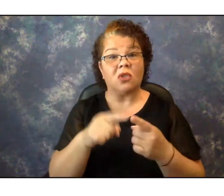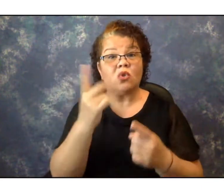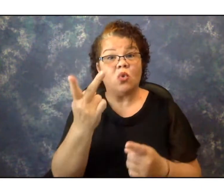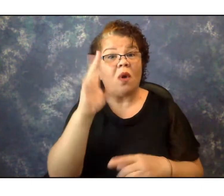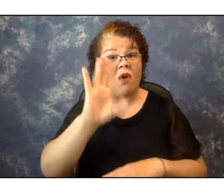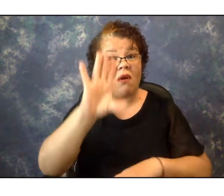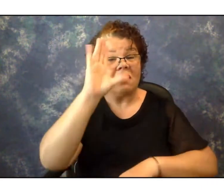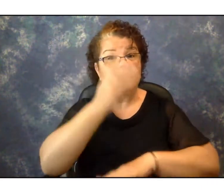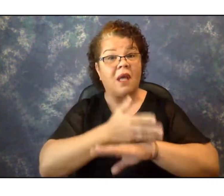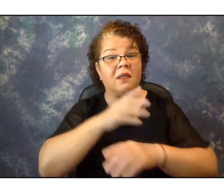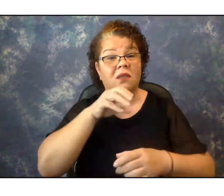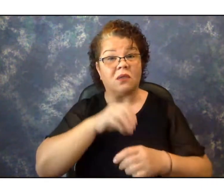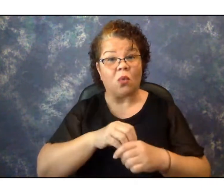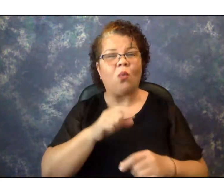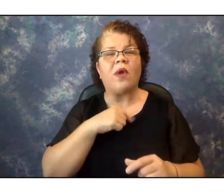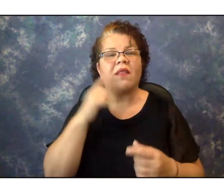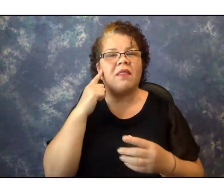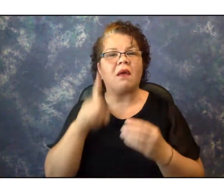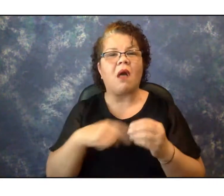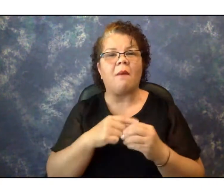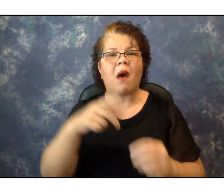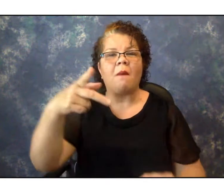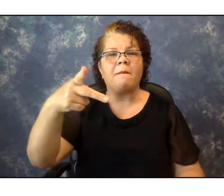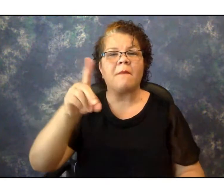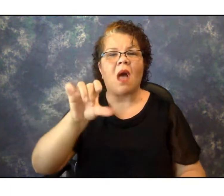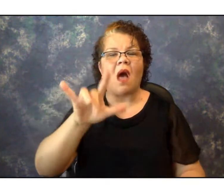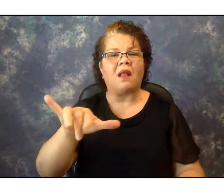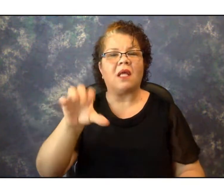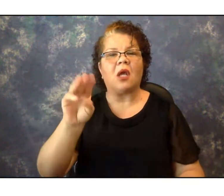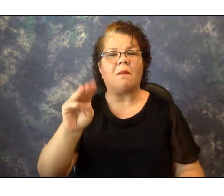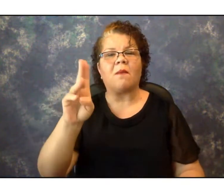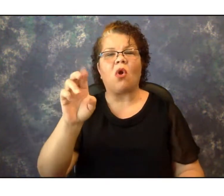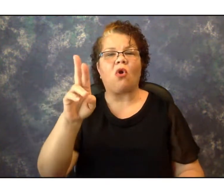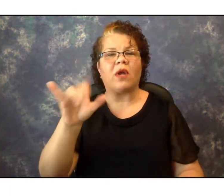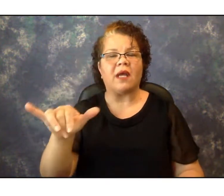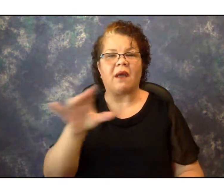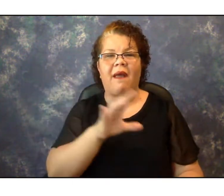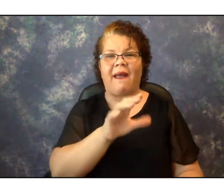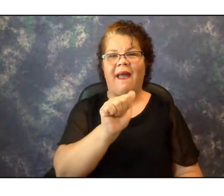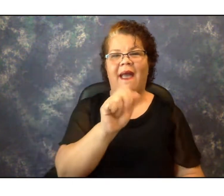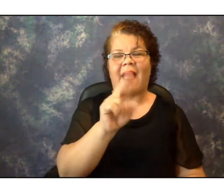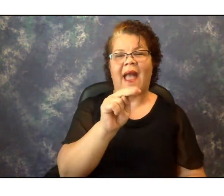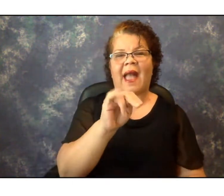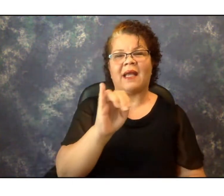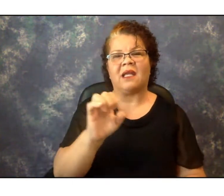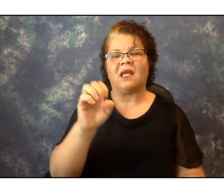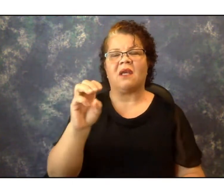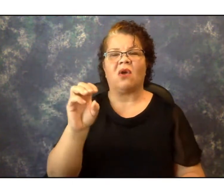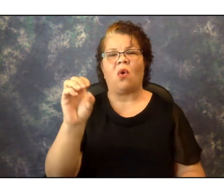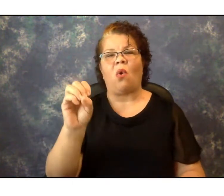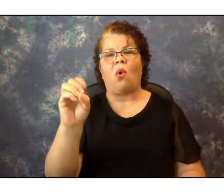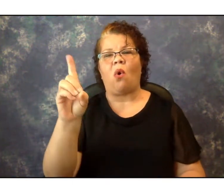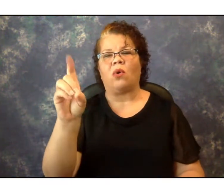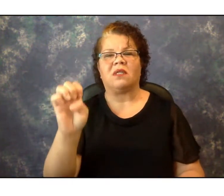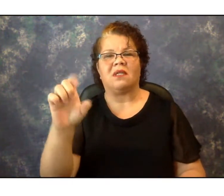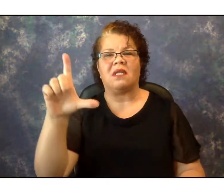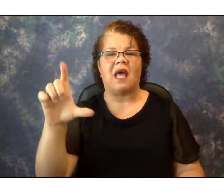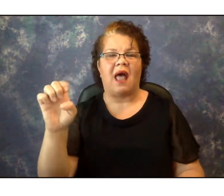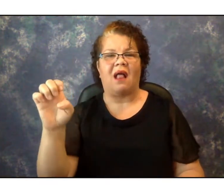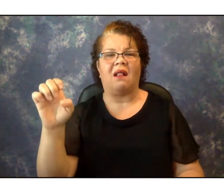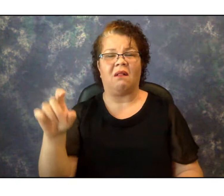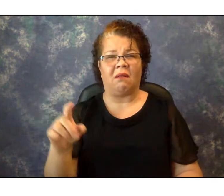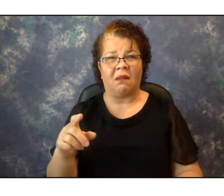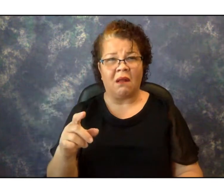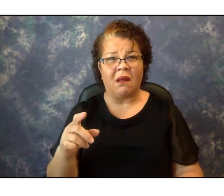Polly Murray and Annie Waddle, Odell, right? That there's this long, that Mamie